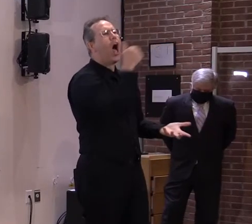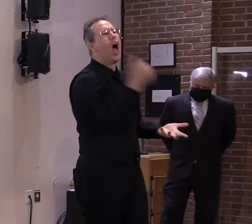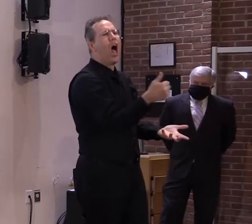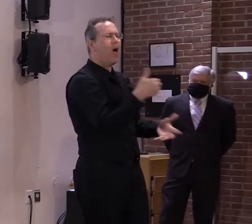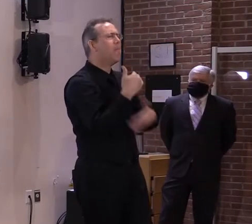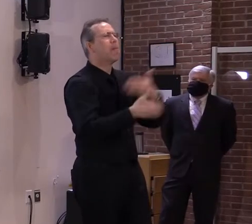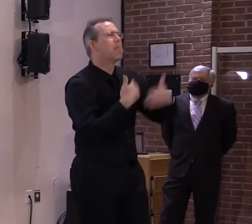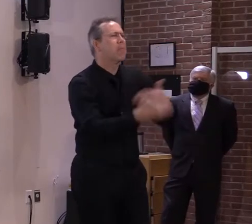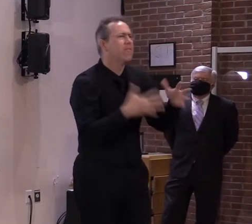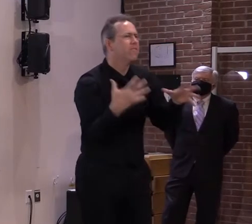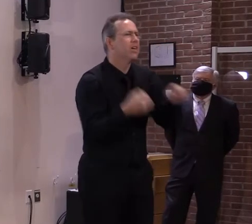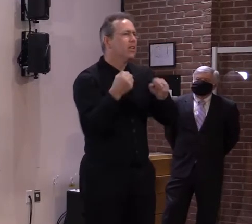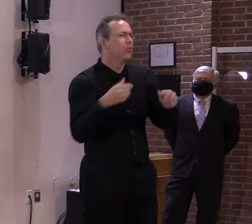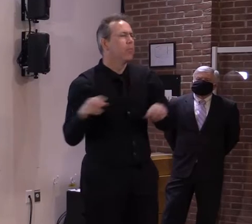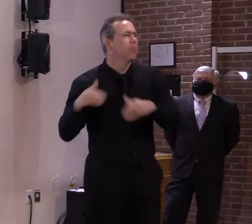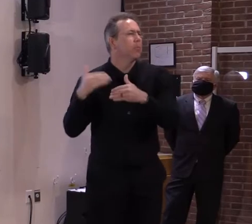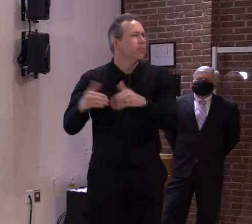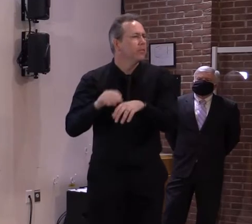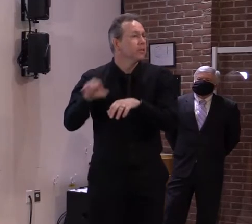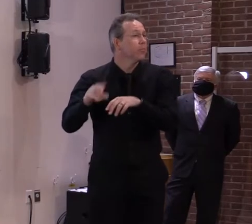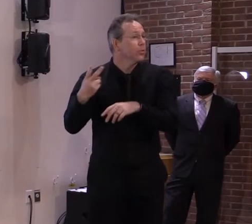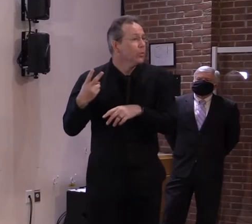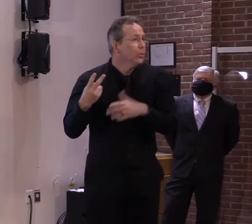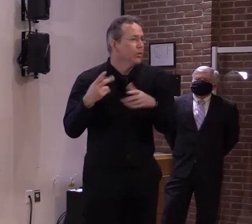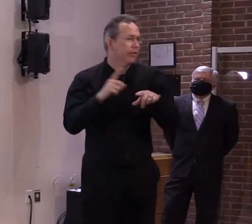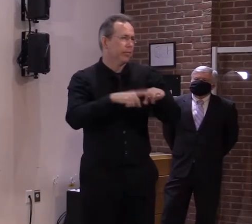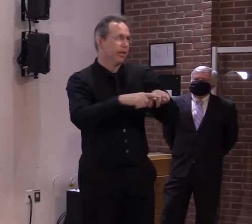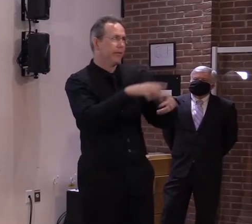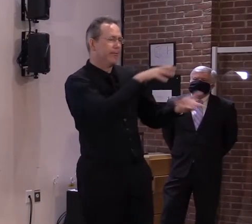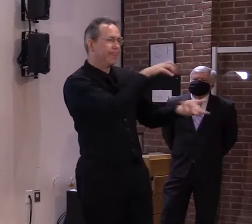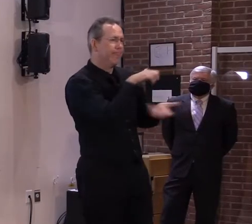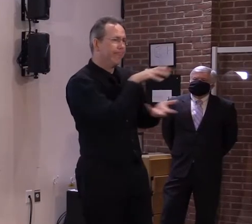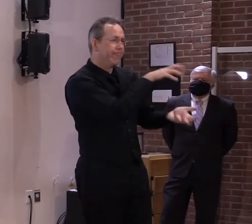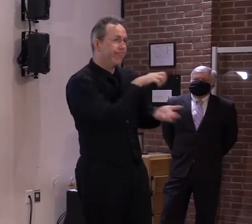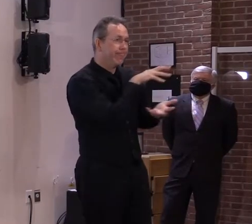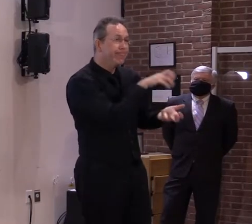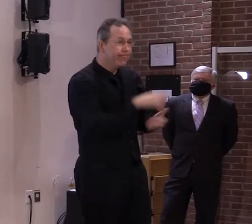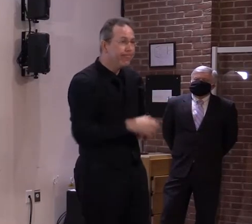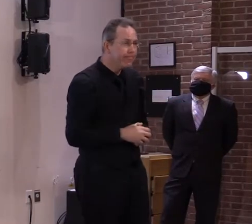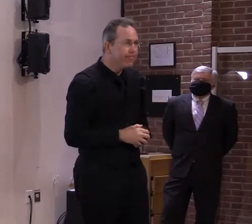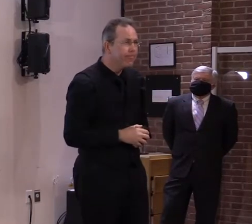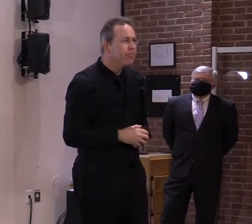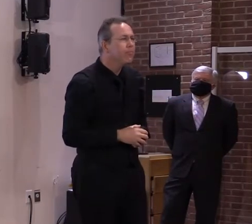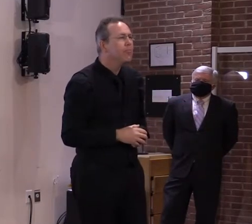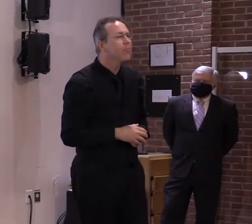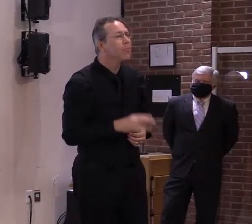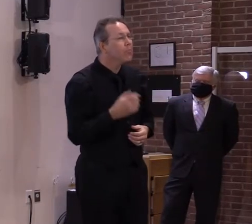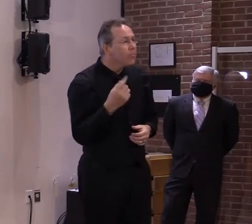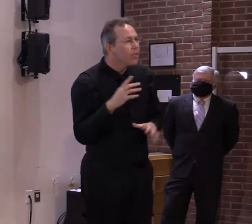I don't see why it couldn't be accelerated in some respects, moved up. But we feel, again,